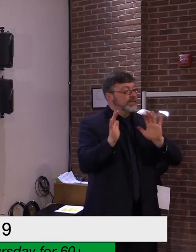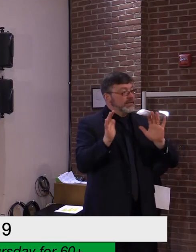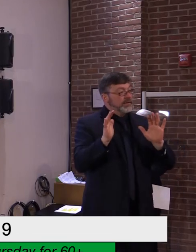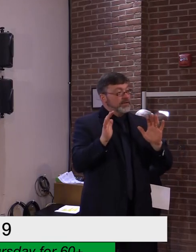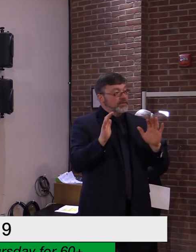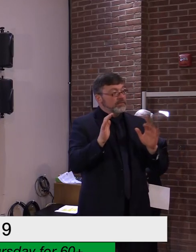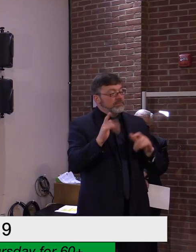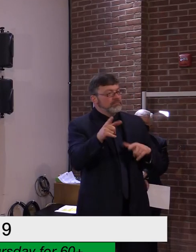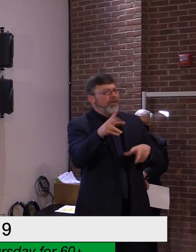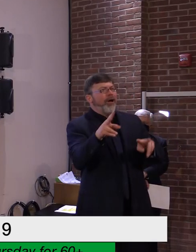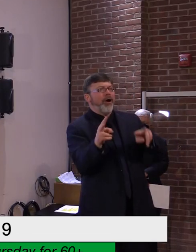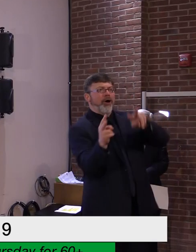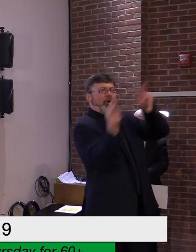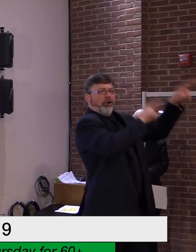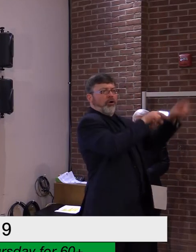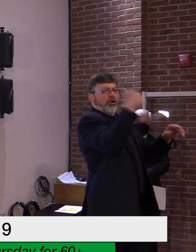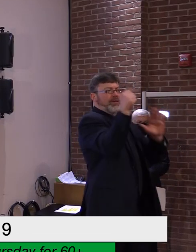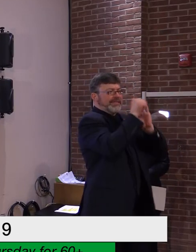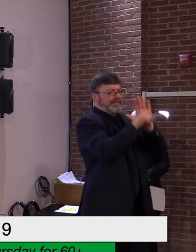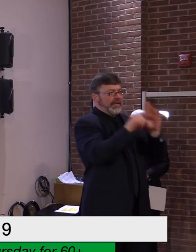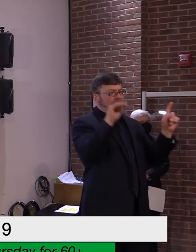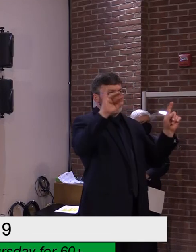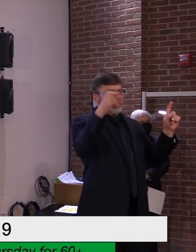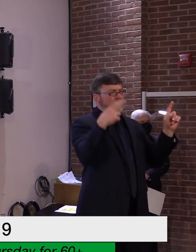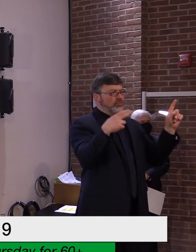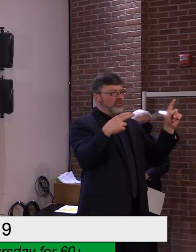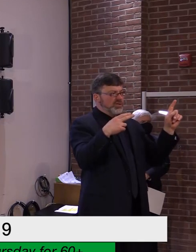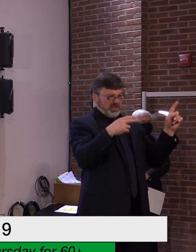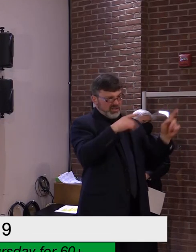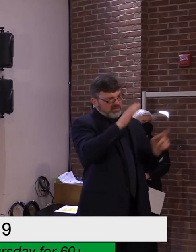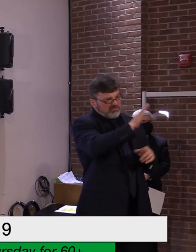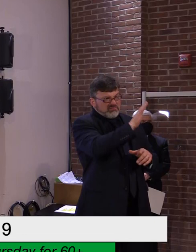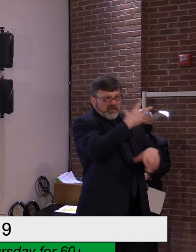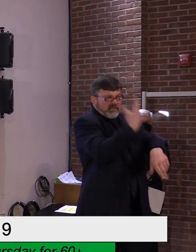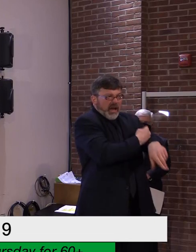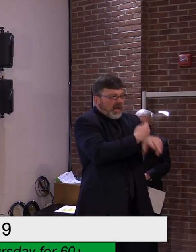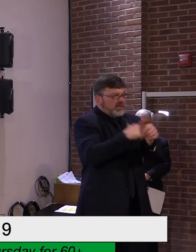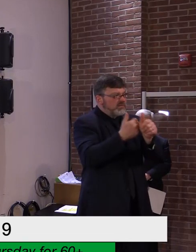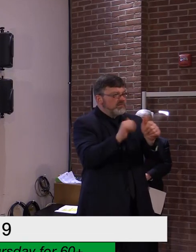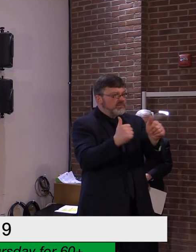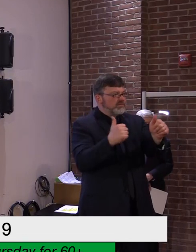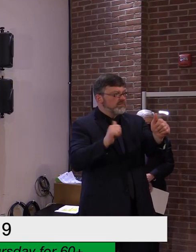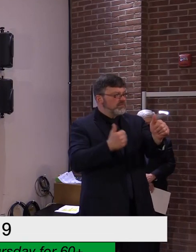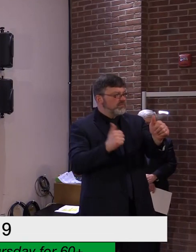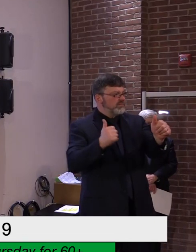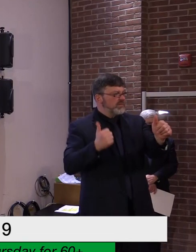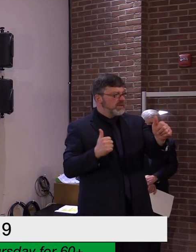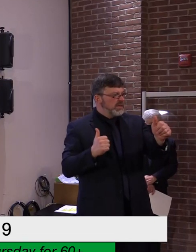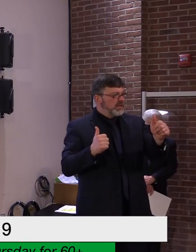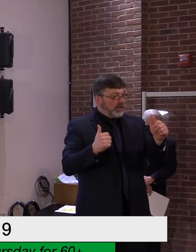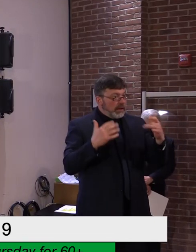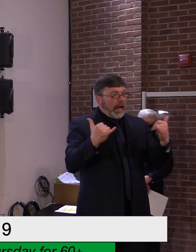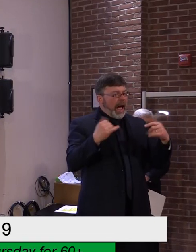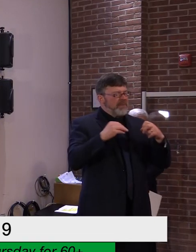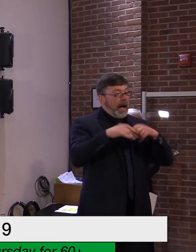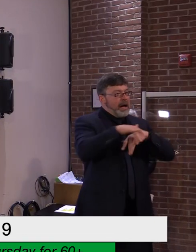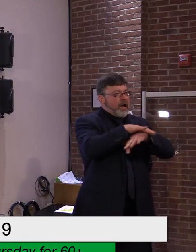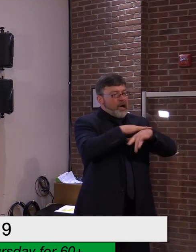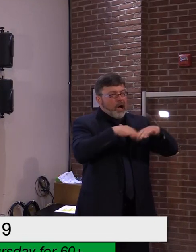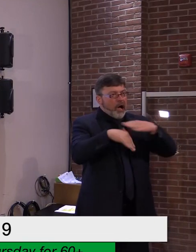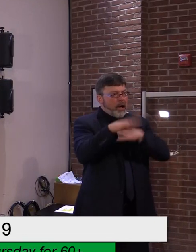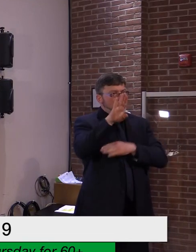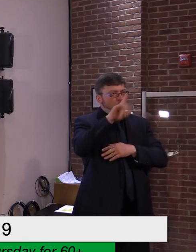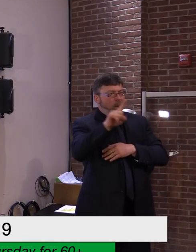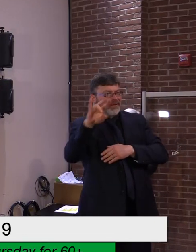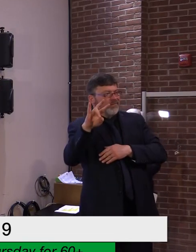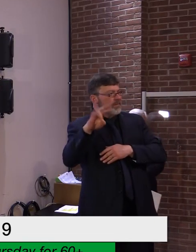a lagging vaccination program, they have a lot of variants already in their state, they're seeing their cases rise. I mean, there is still that real concern that